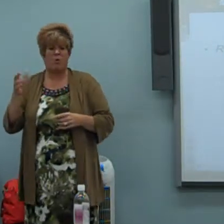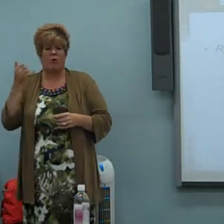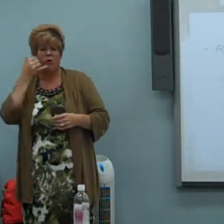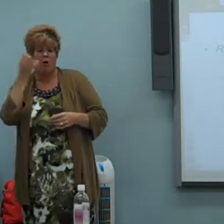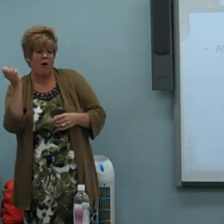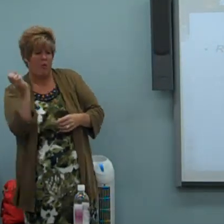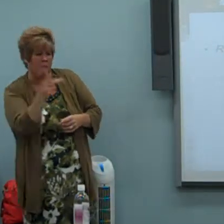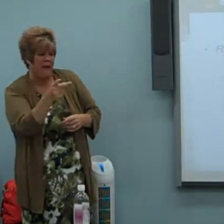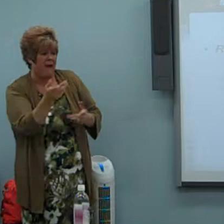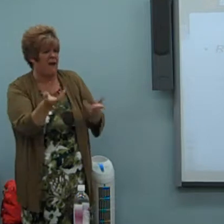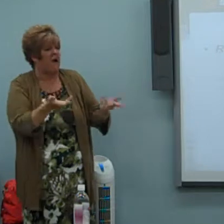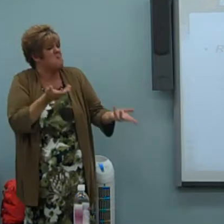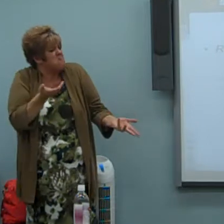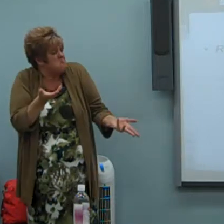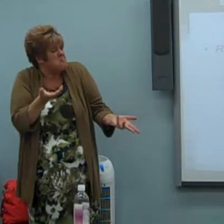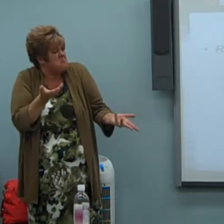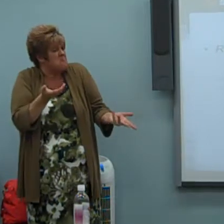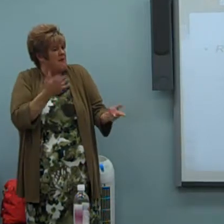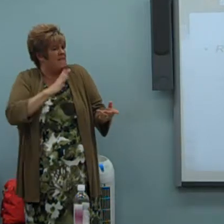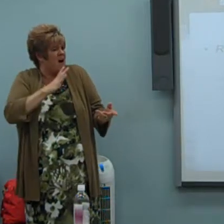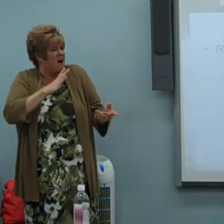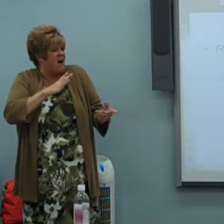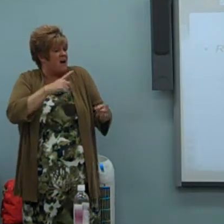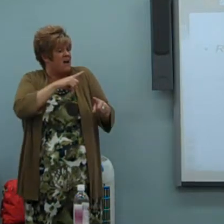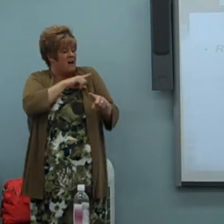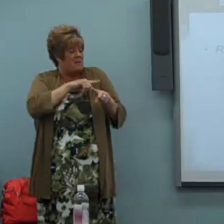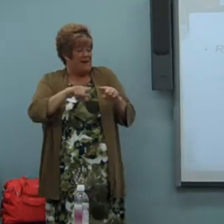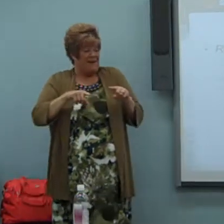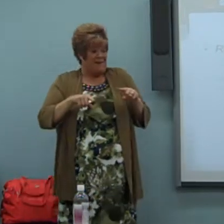they're hearing the comments or the phone call back, they're getting that,